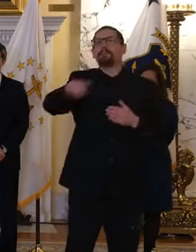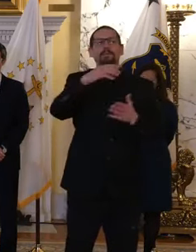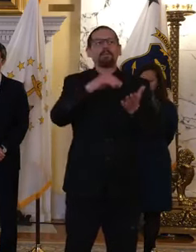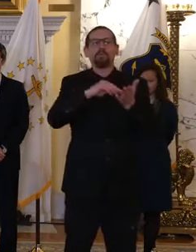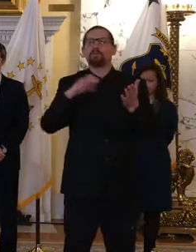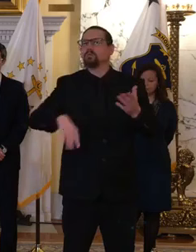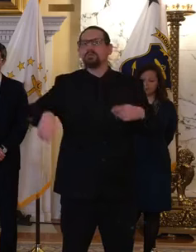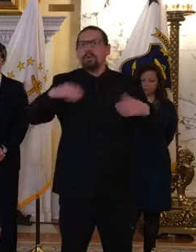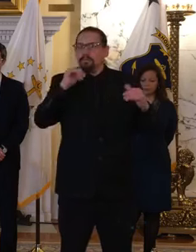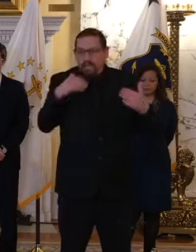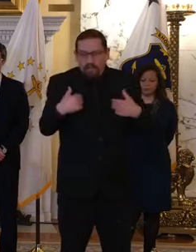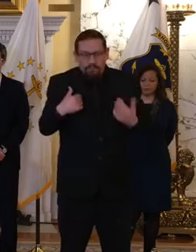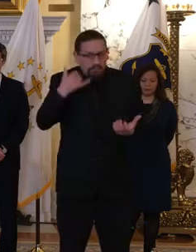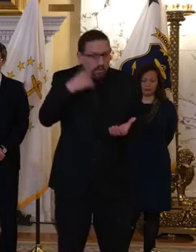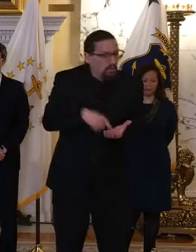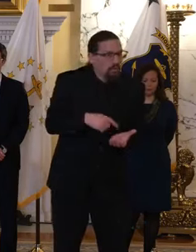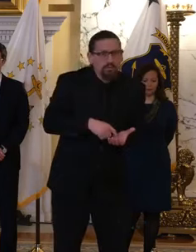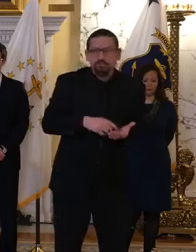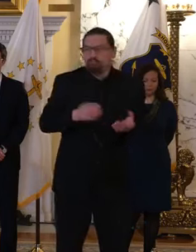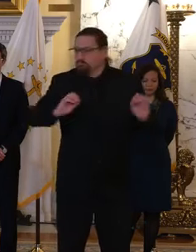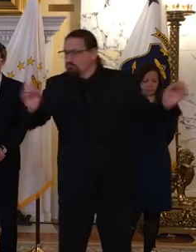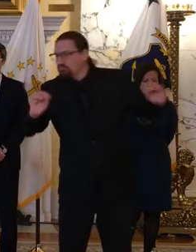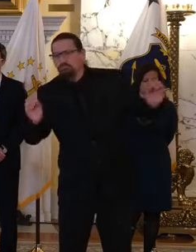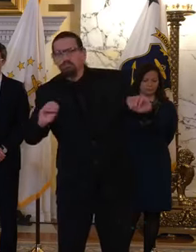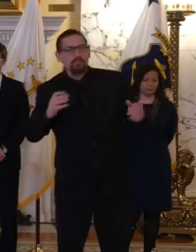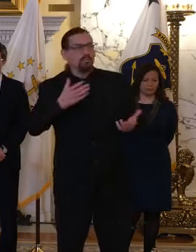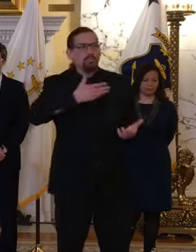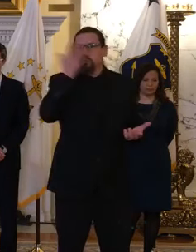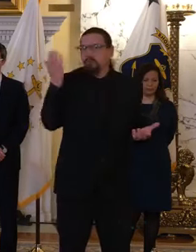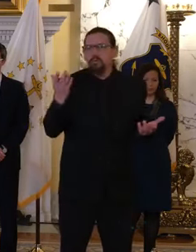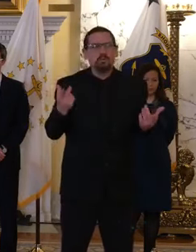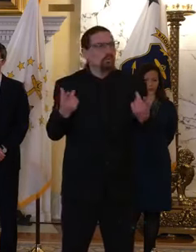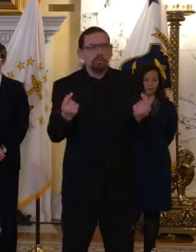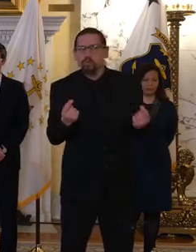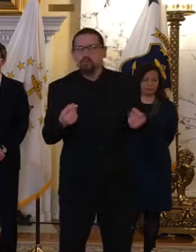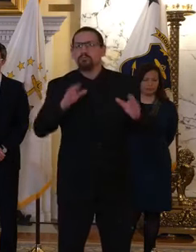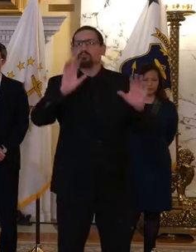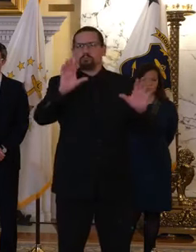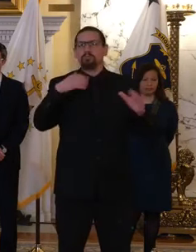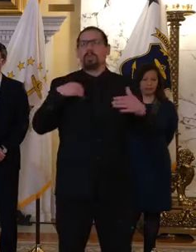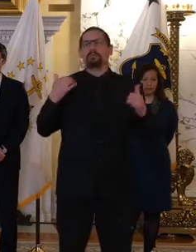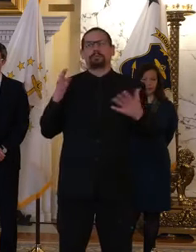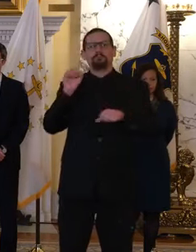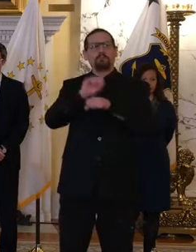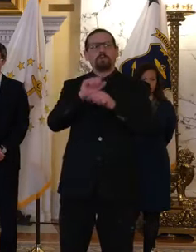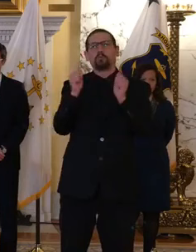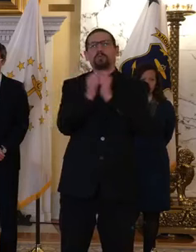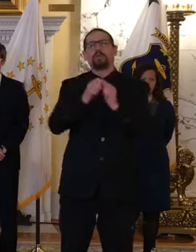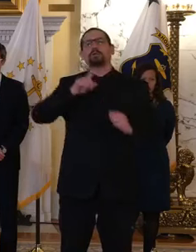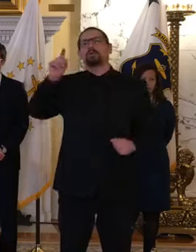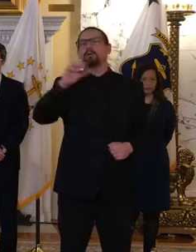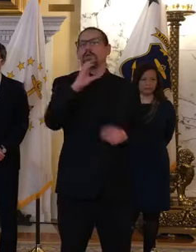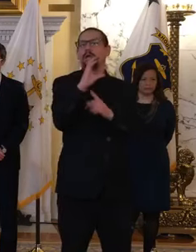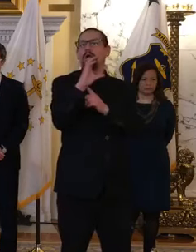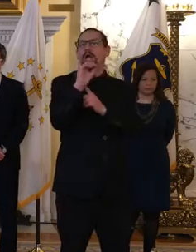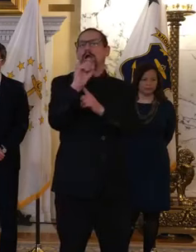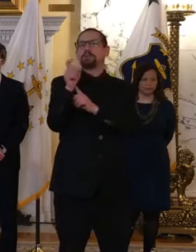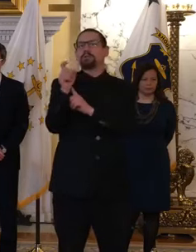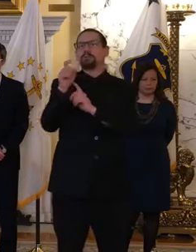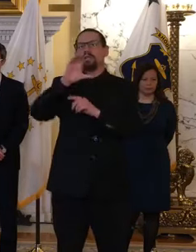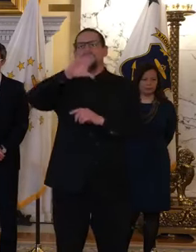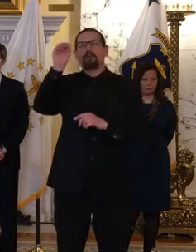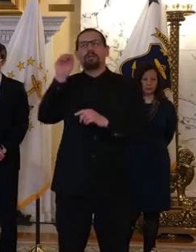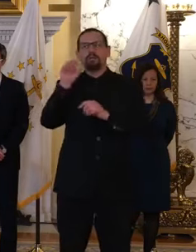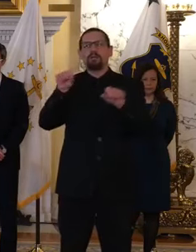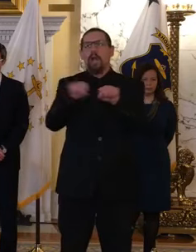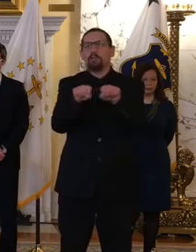we've also, in addition, partnered with Cox to close that gap. For qualifying low-income families,